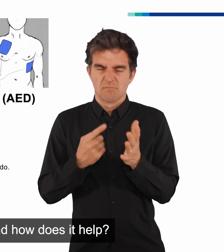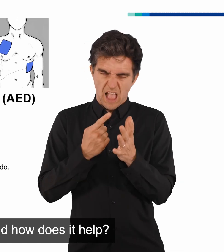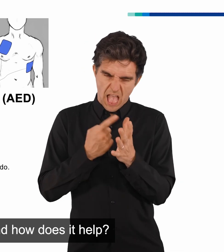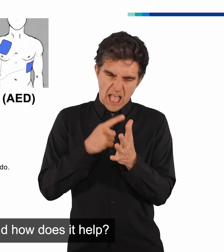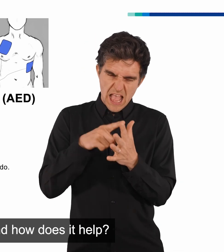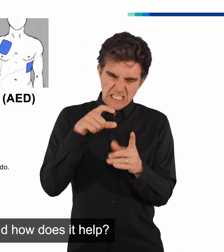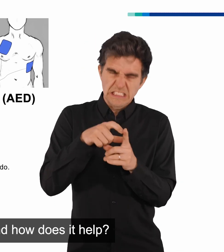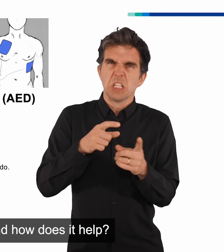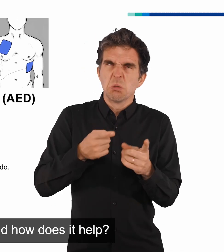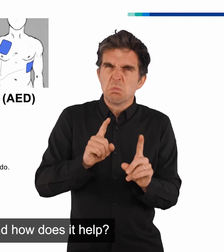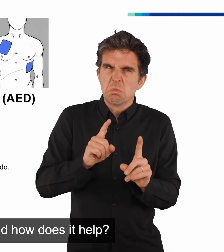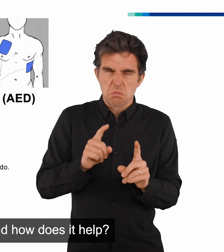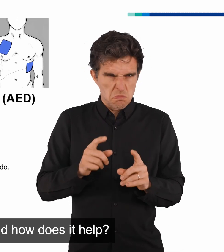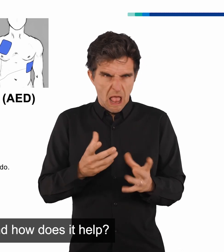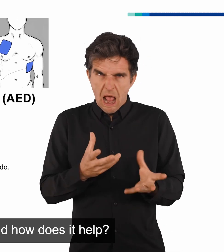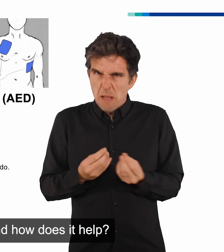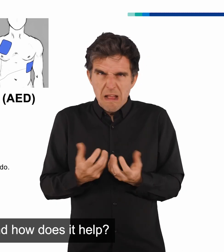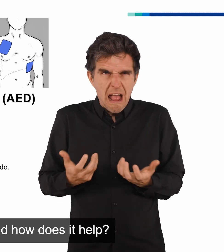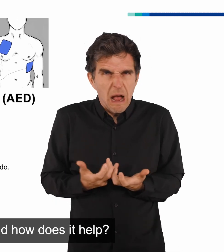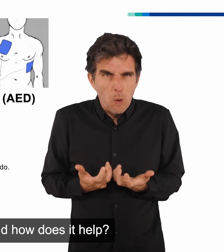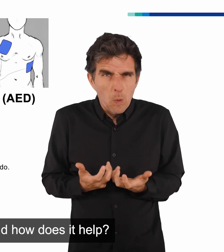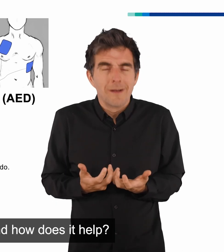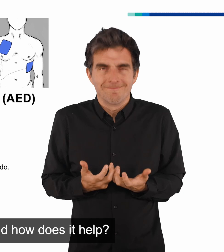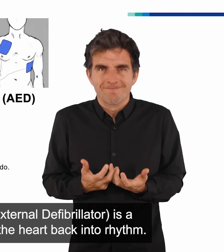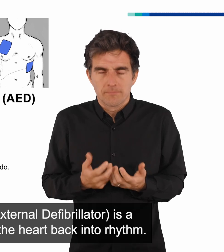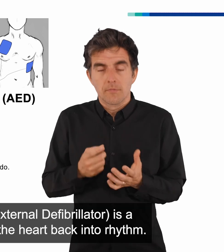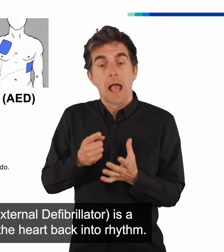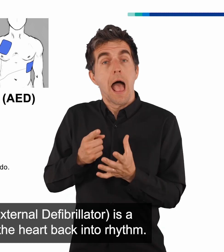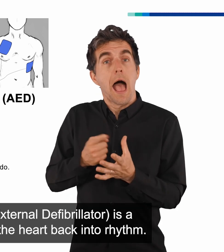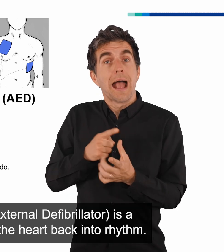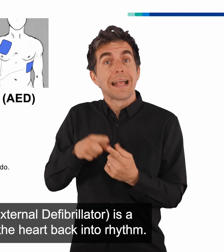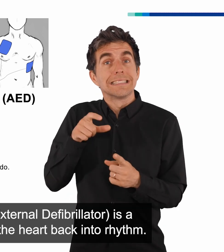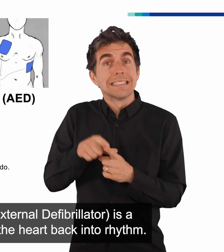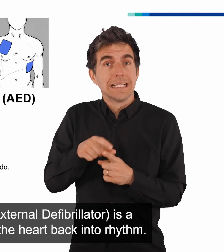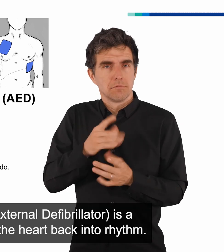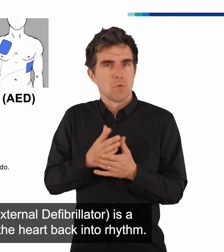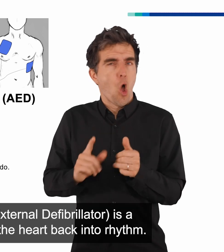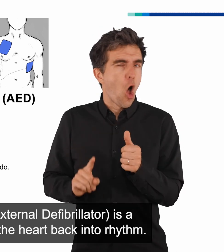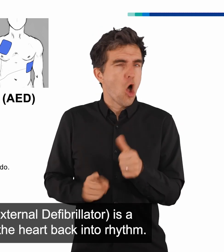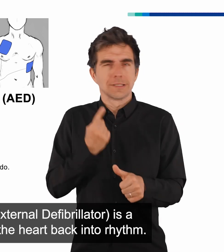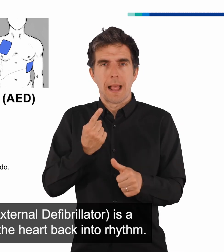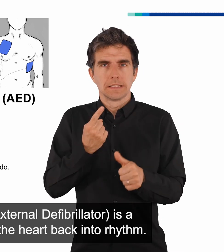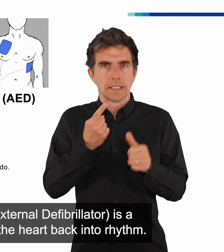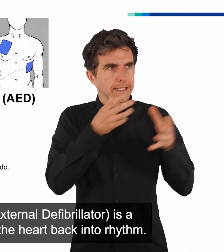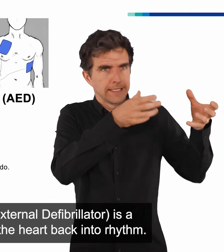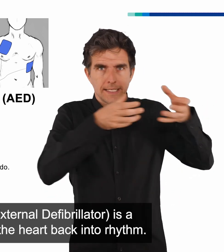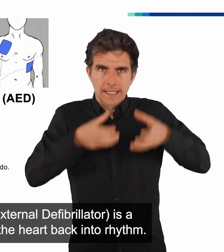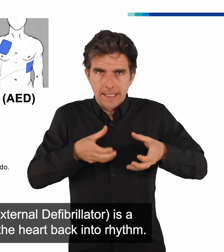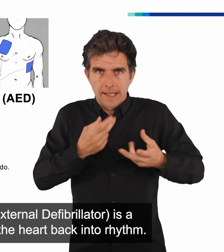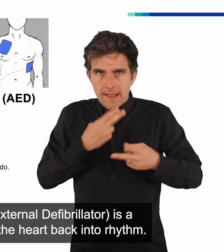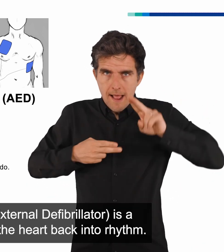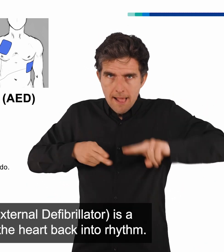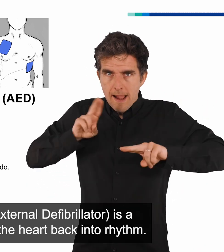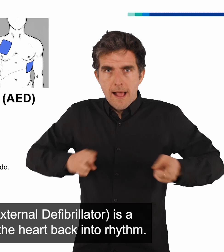What's an AED and how does it help? An AED, automated external